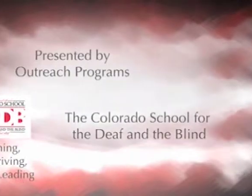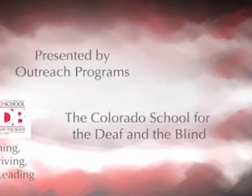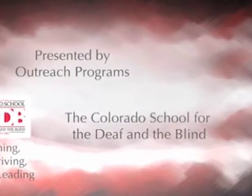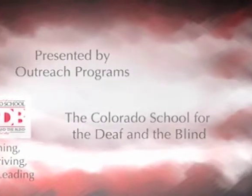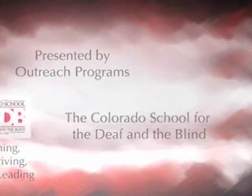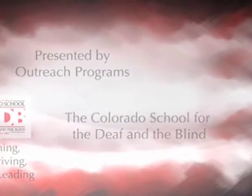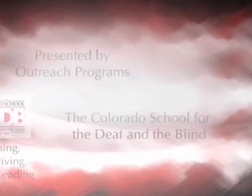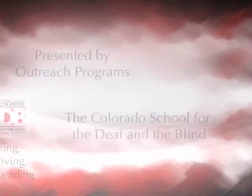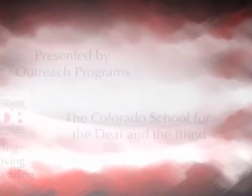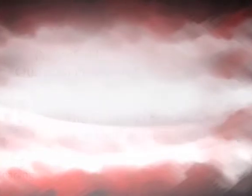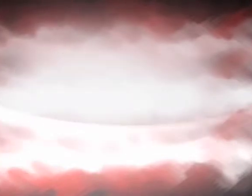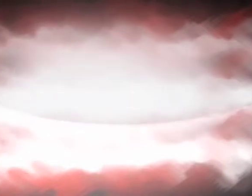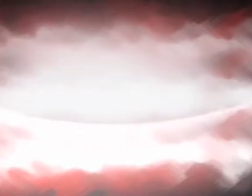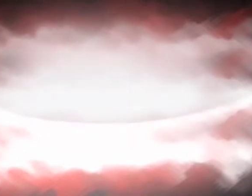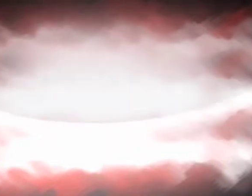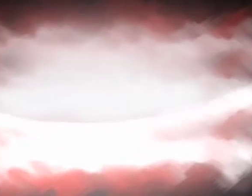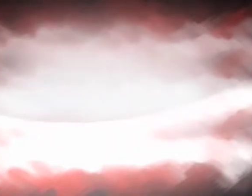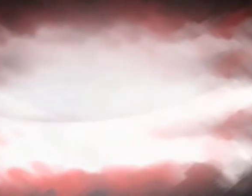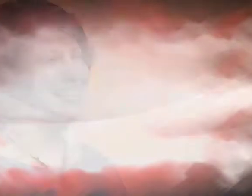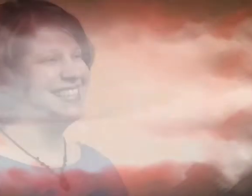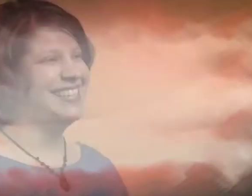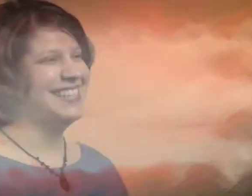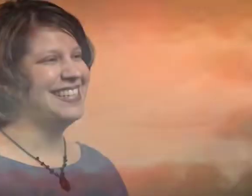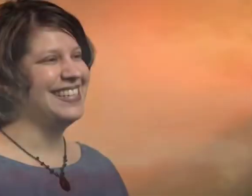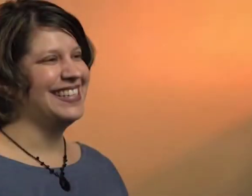Captions are below on screen Title, Kim